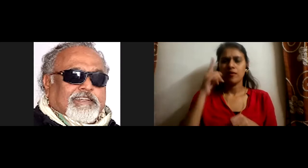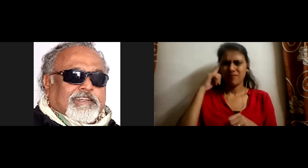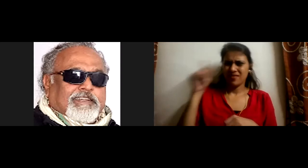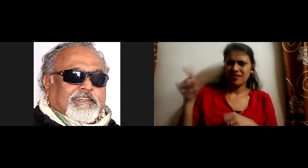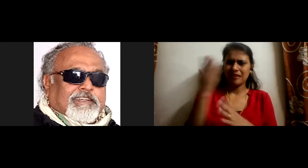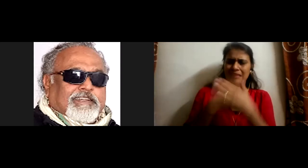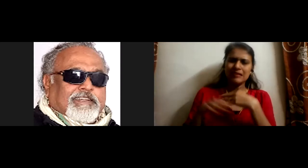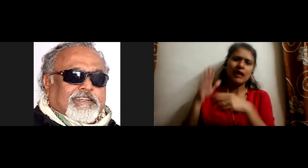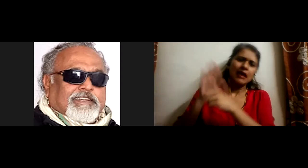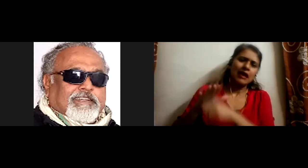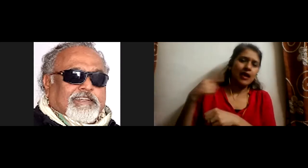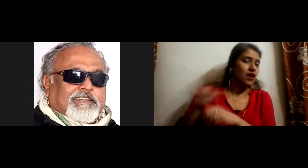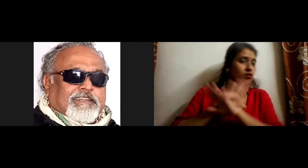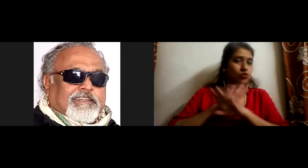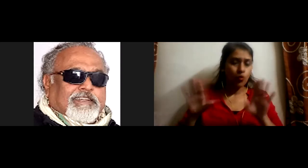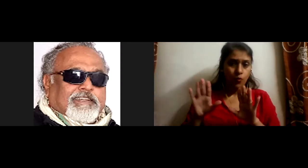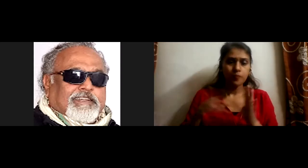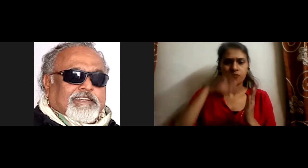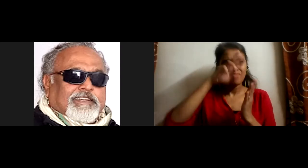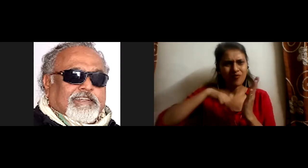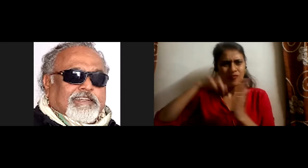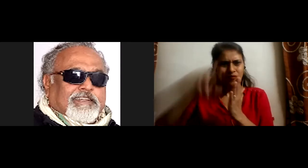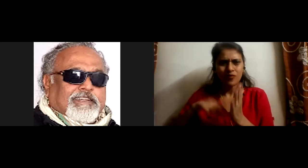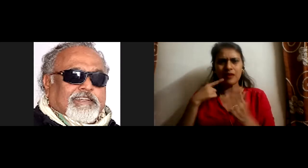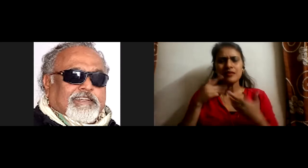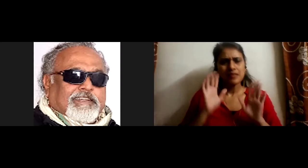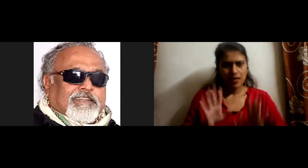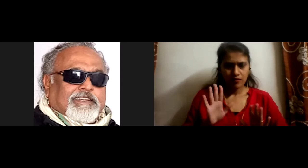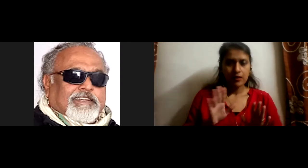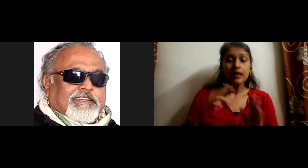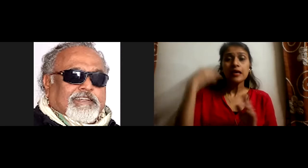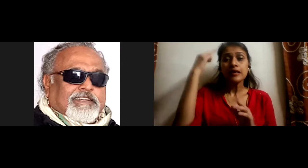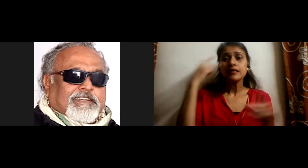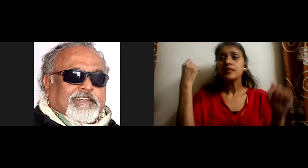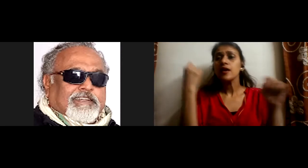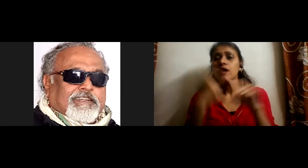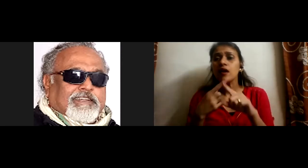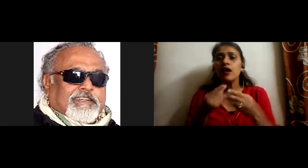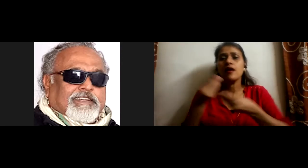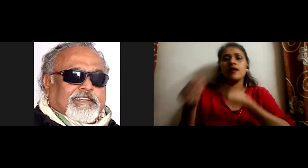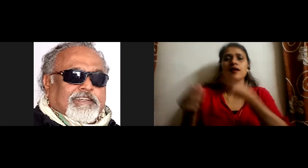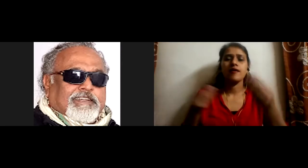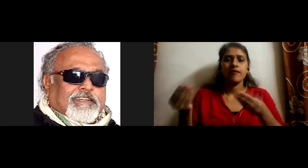remember, we had studied that denial of reasonable accommodation would constitute or would amount